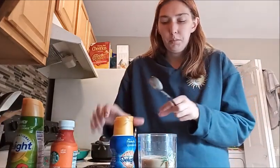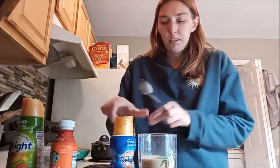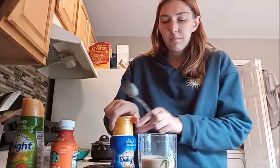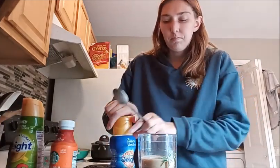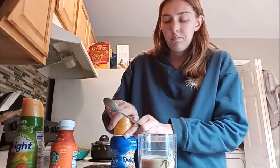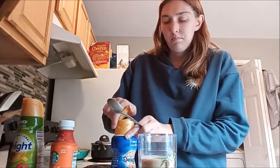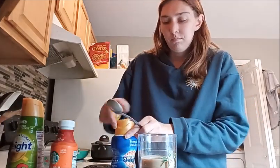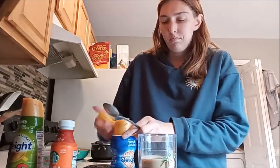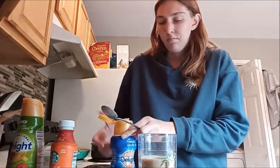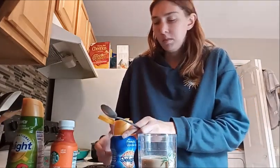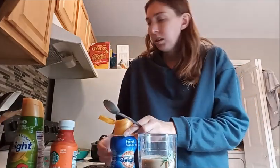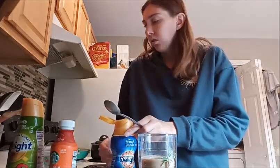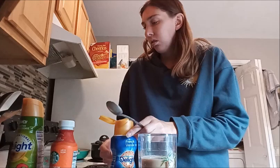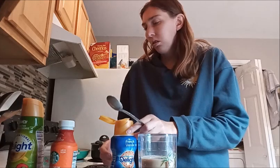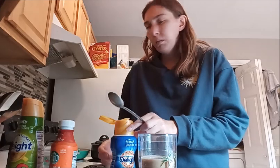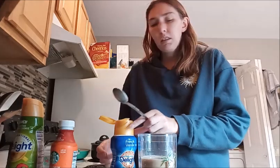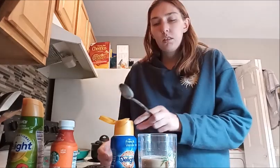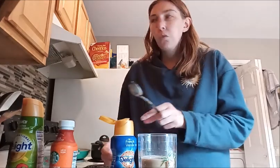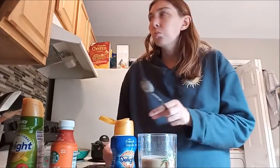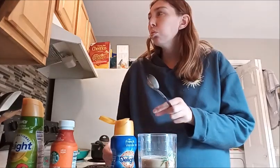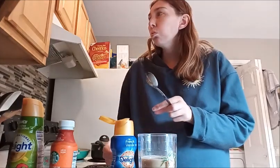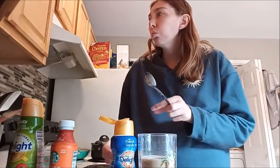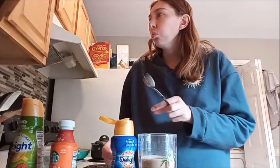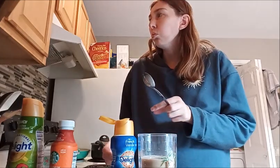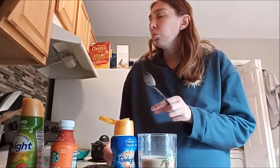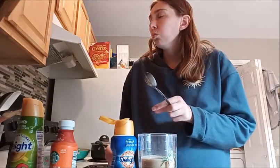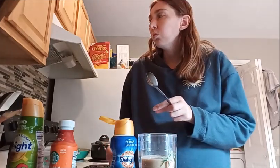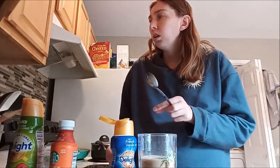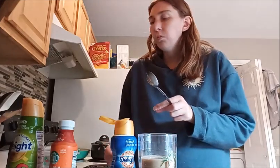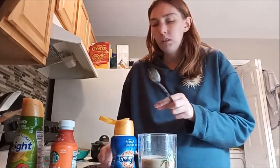might. Or I'm gonna, ooh, I wonder.